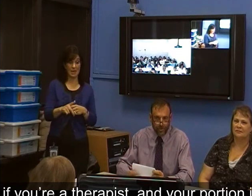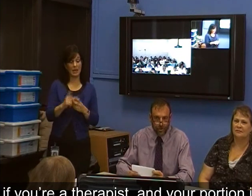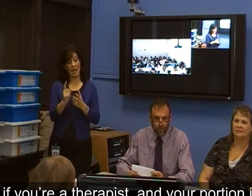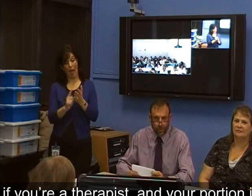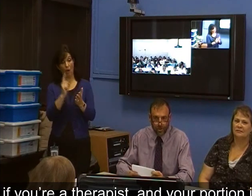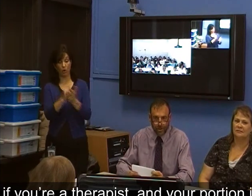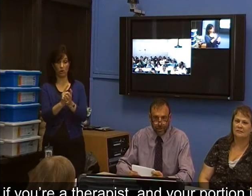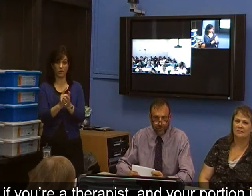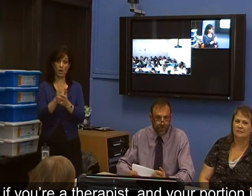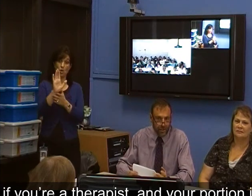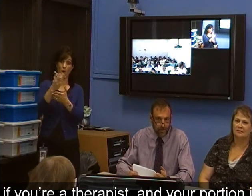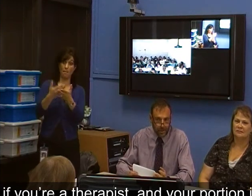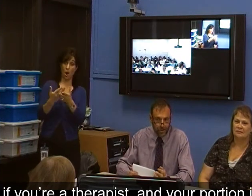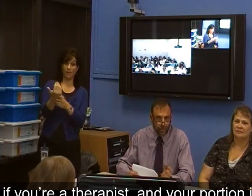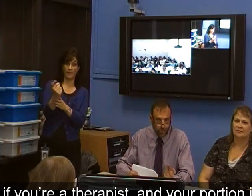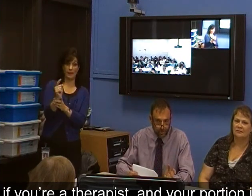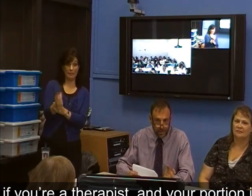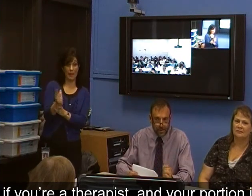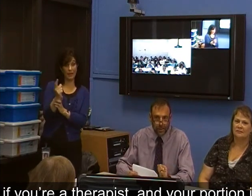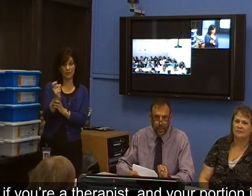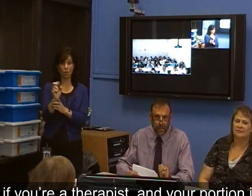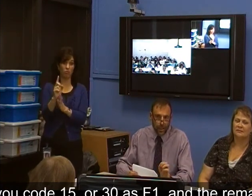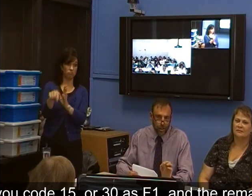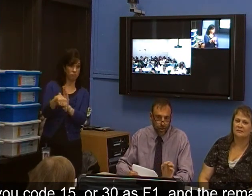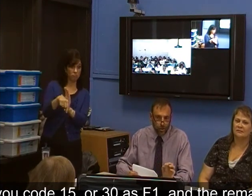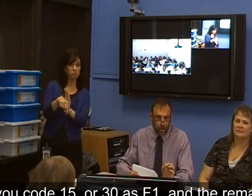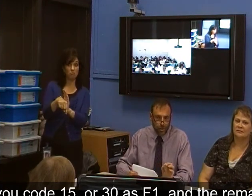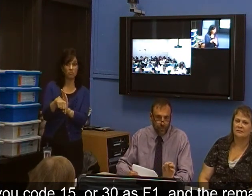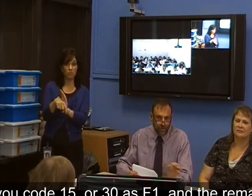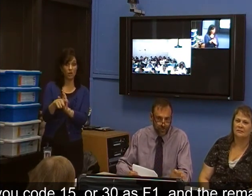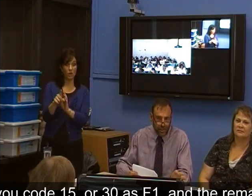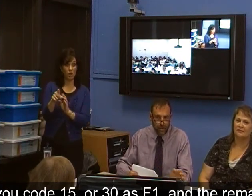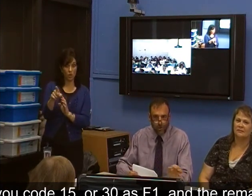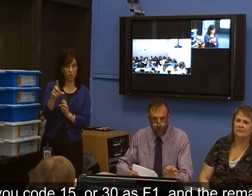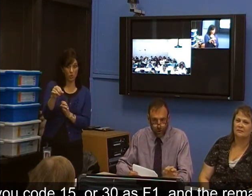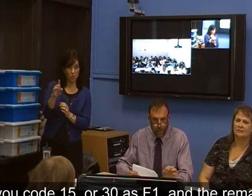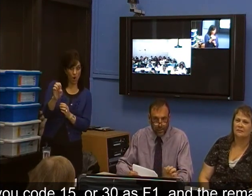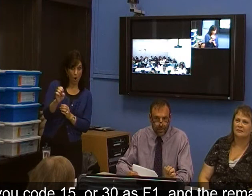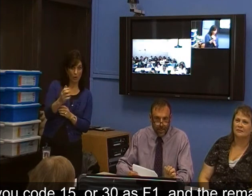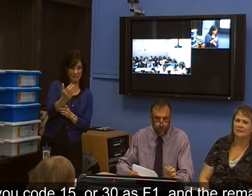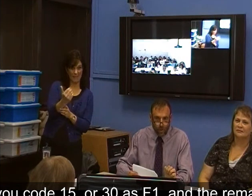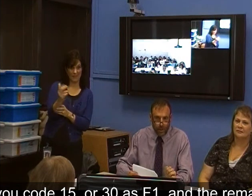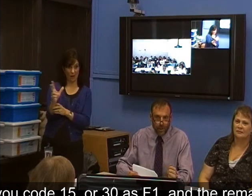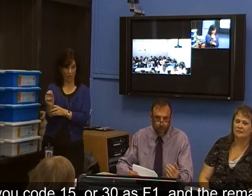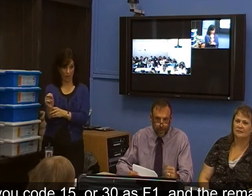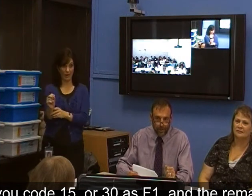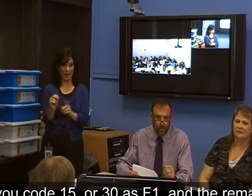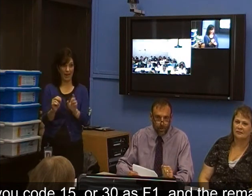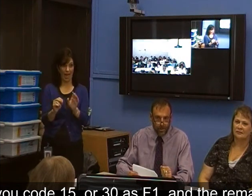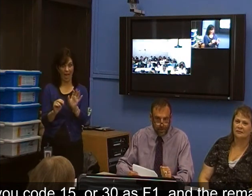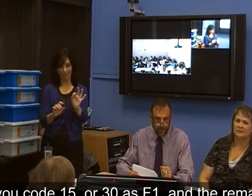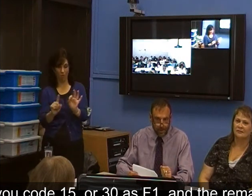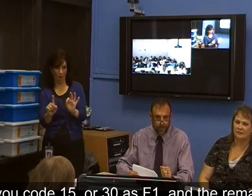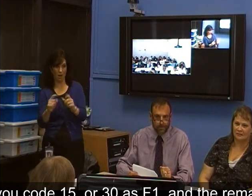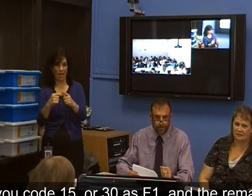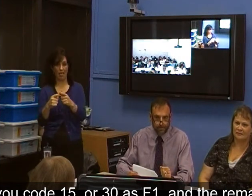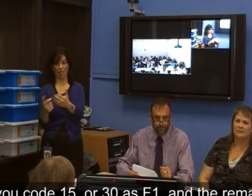and your portion is 15 minutes or 30 minutes, you code 15 or 30 as an F1 and the remainder part is a P.